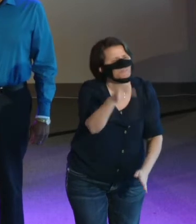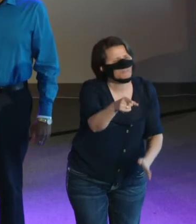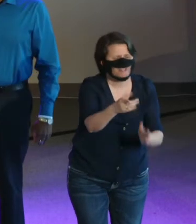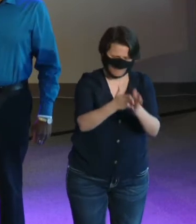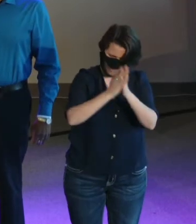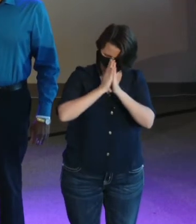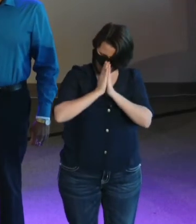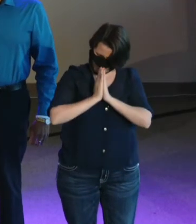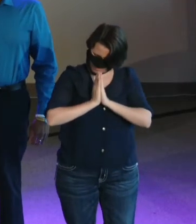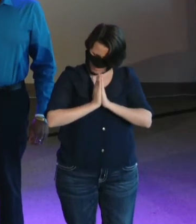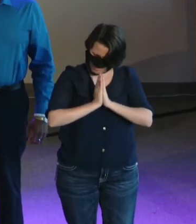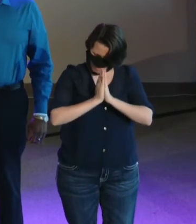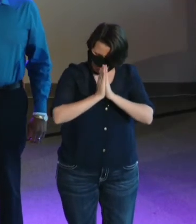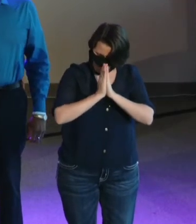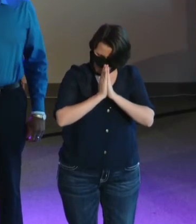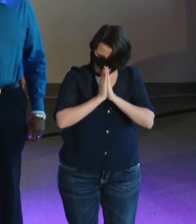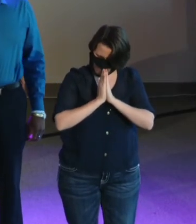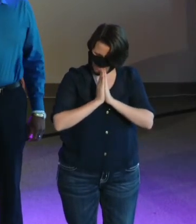you pray for me,